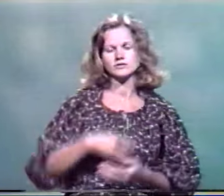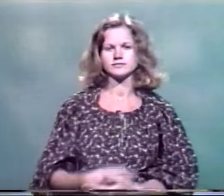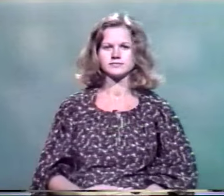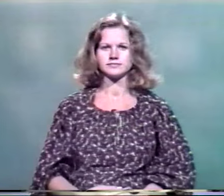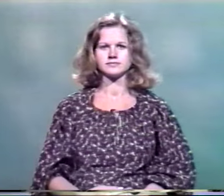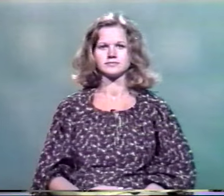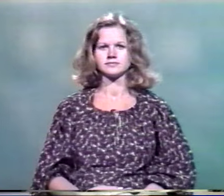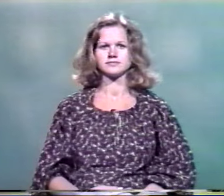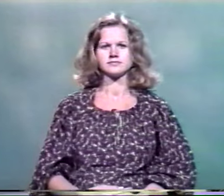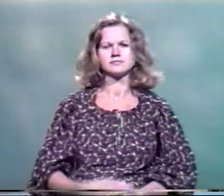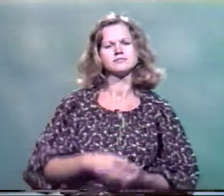Bark.